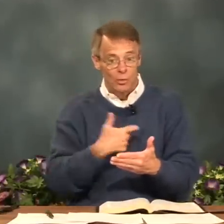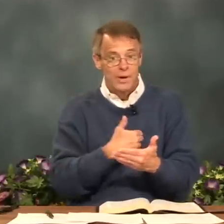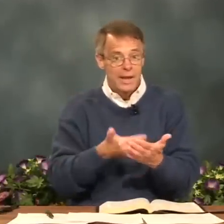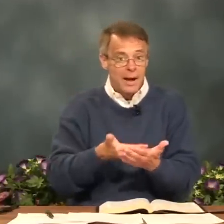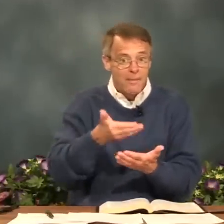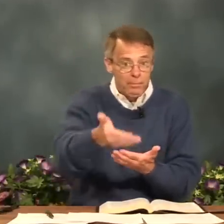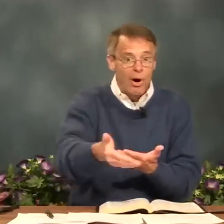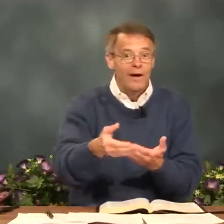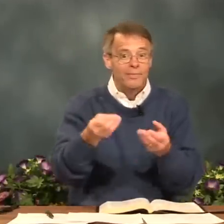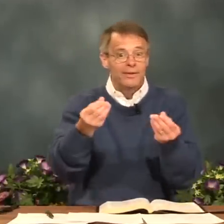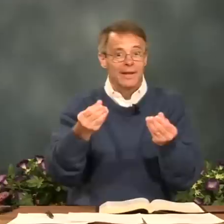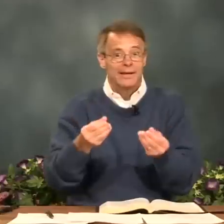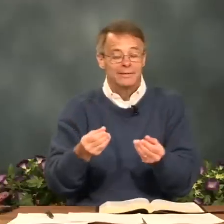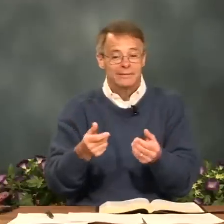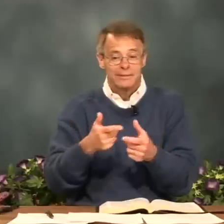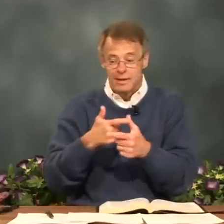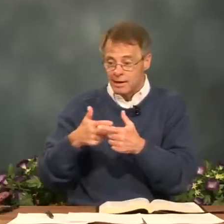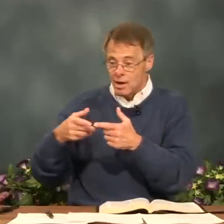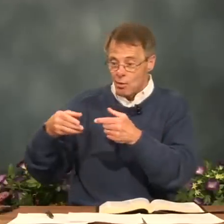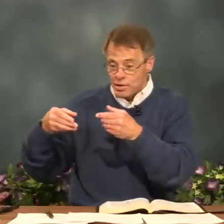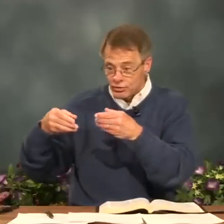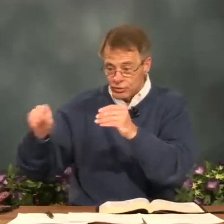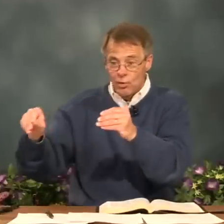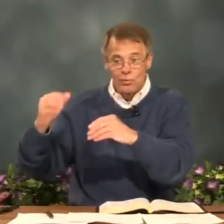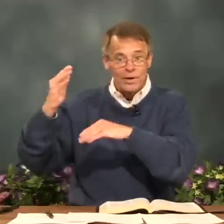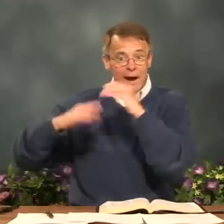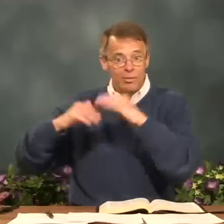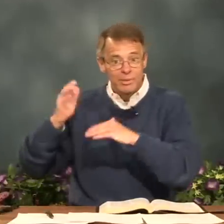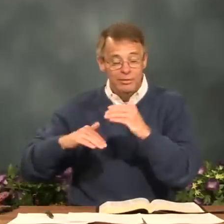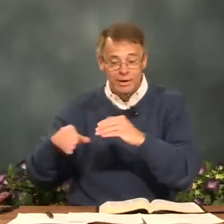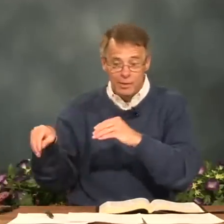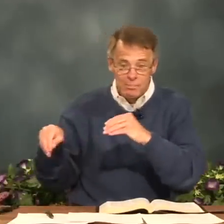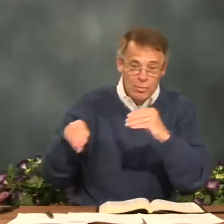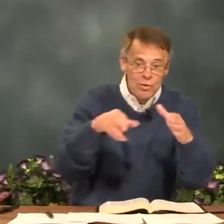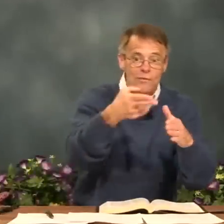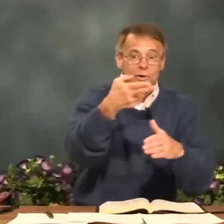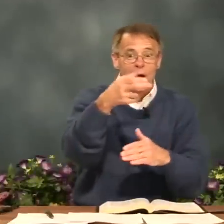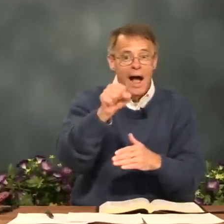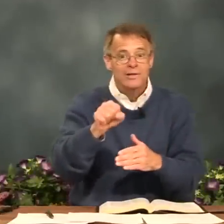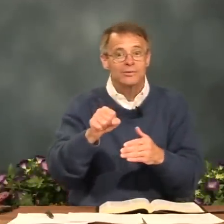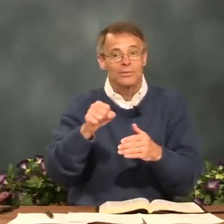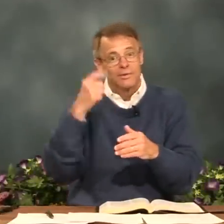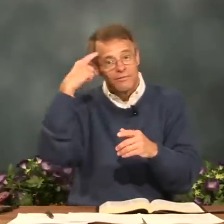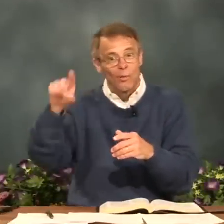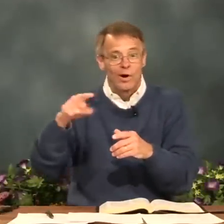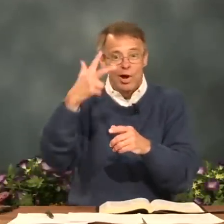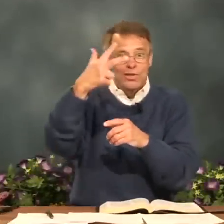we bought the land, and then we sold our building. We moved to a high school, and for